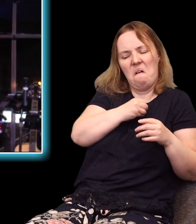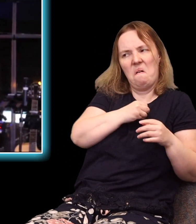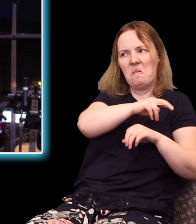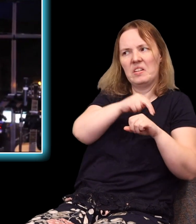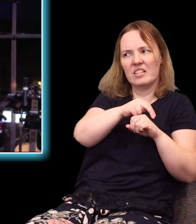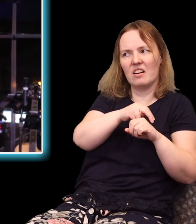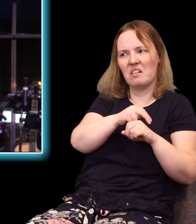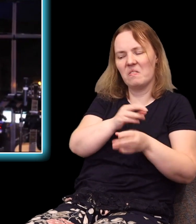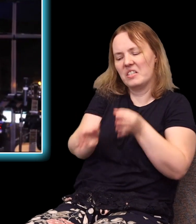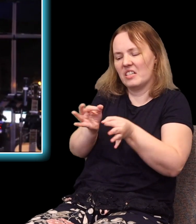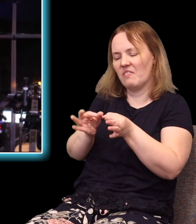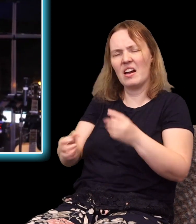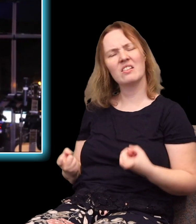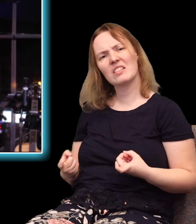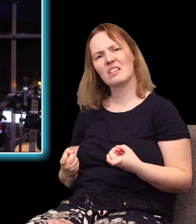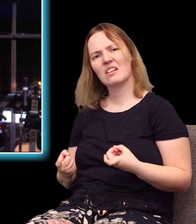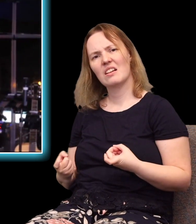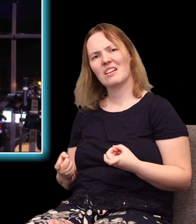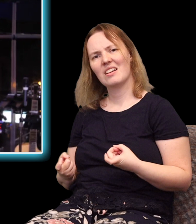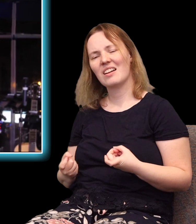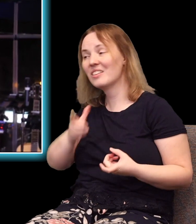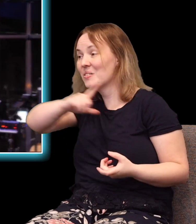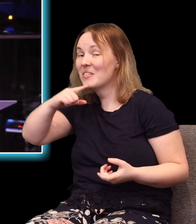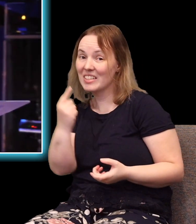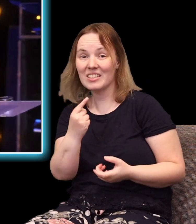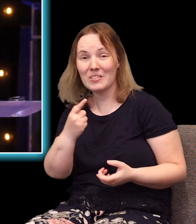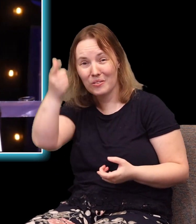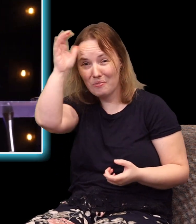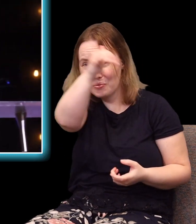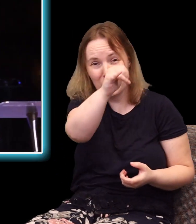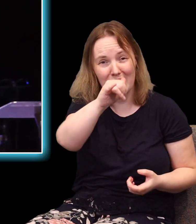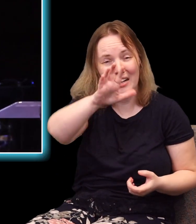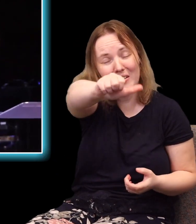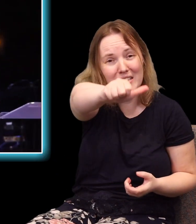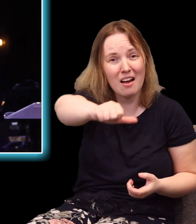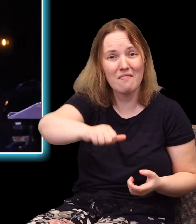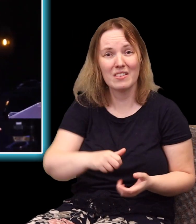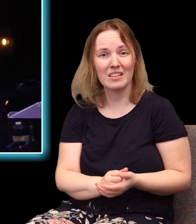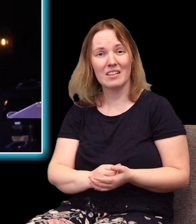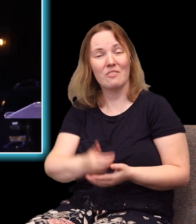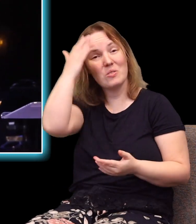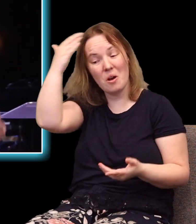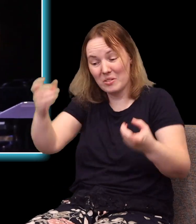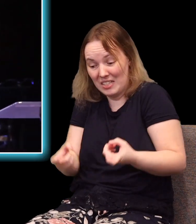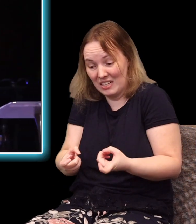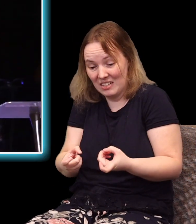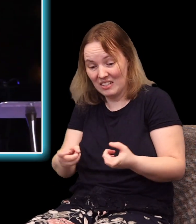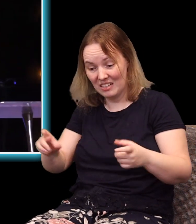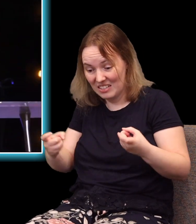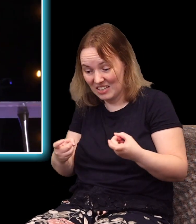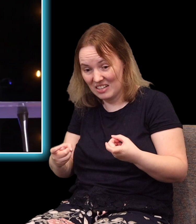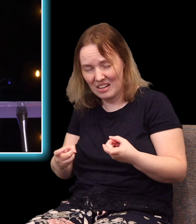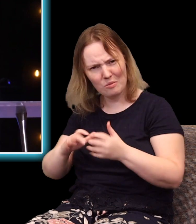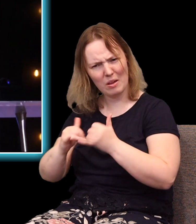used to doing things, or we're just justifying our sin. And God says, you're only fooling yourself. You're only fooling yourself. If you know sin